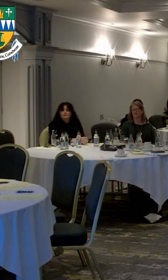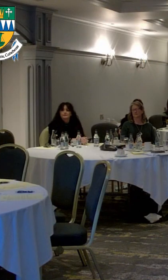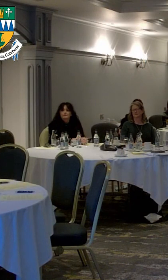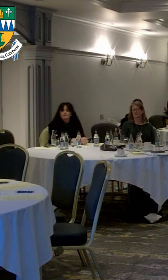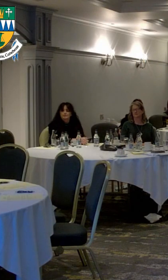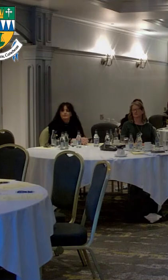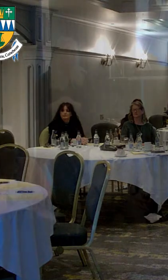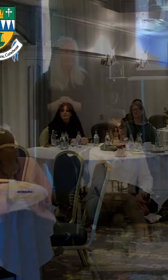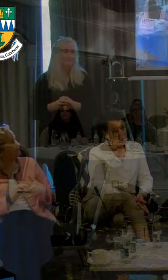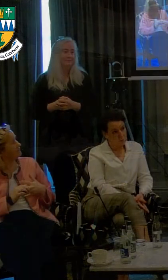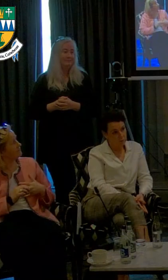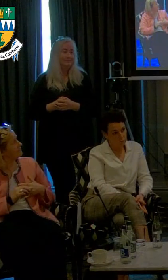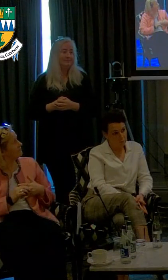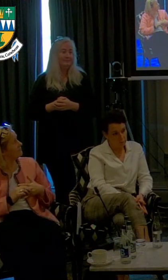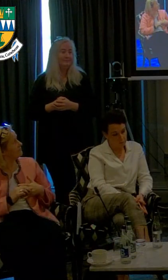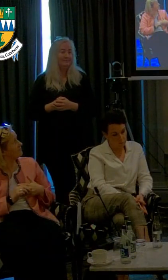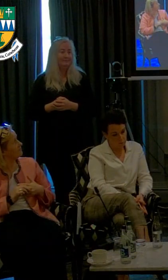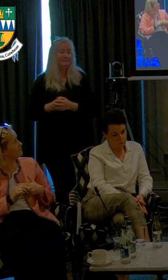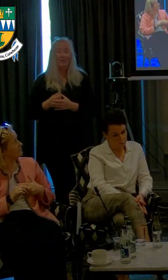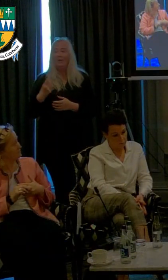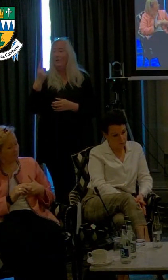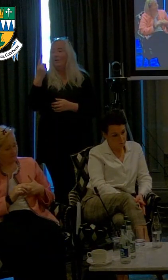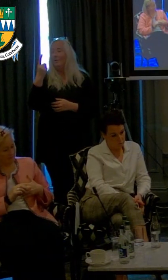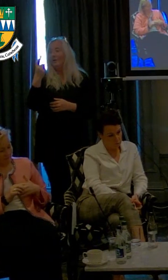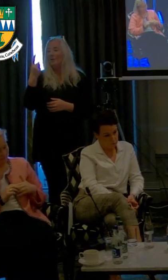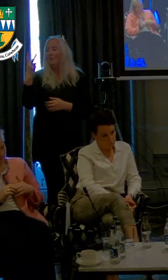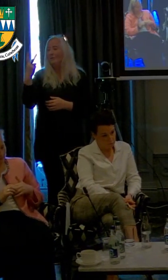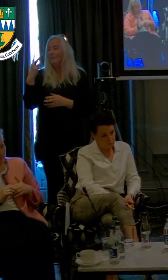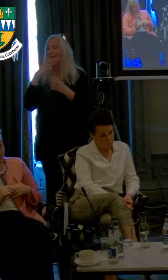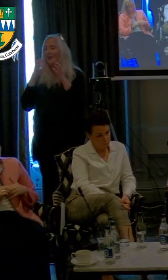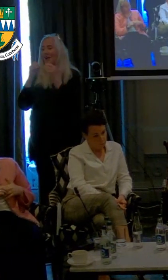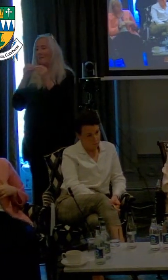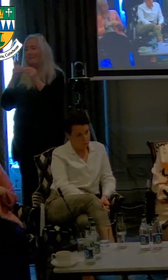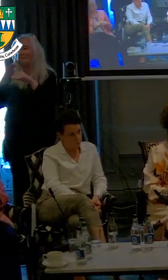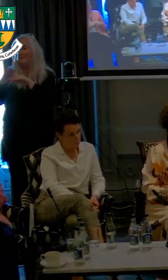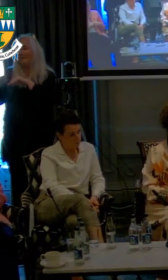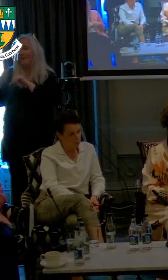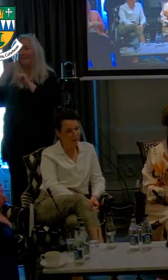Thank you, Breed. Just one or two comments before we finish up.